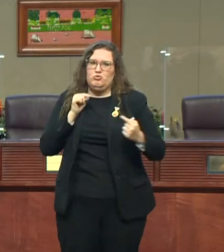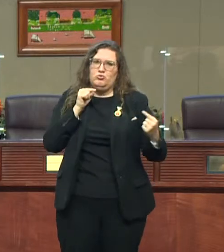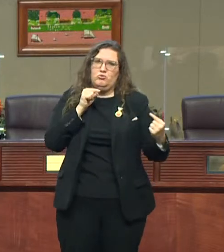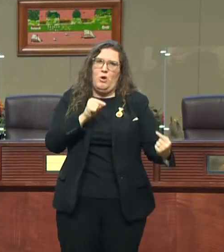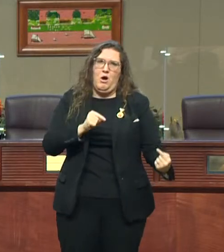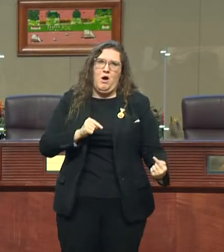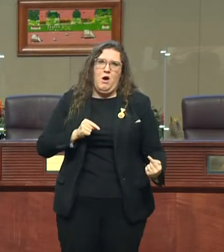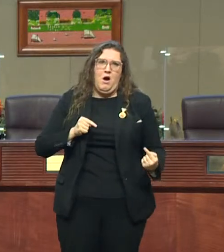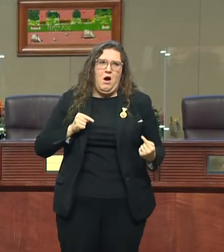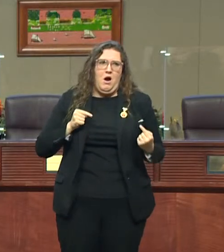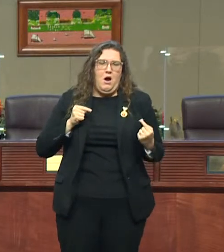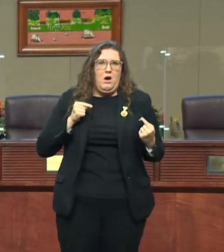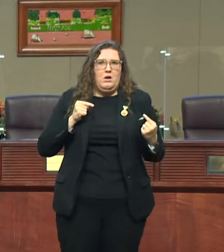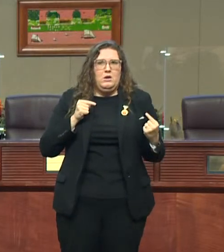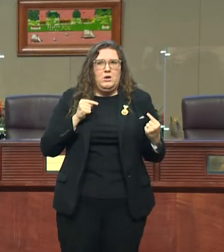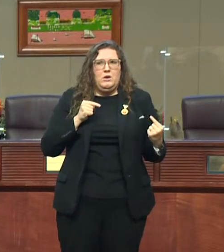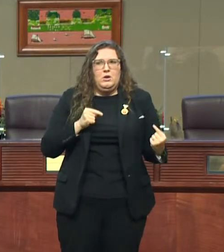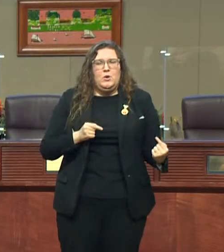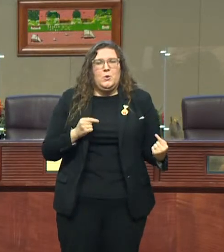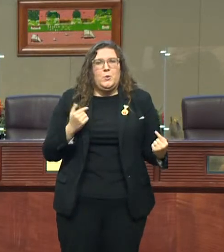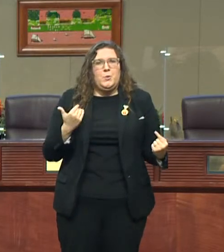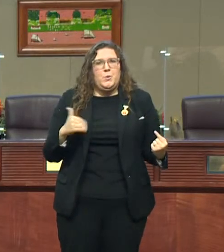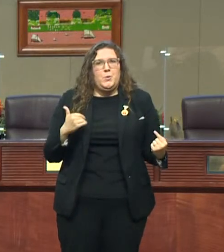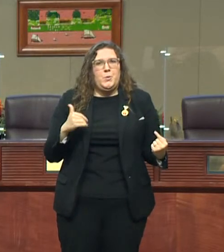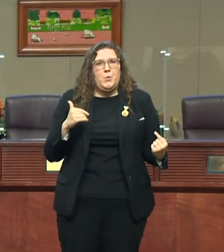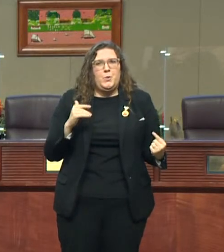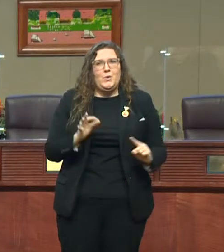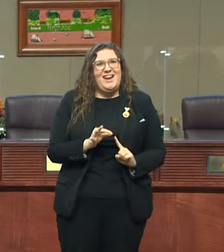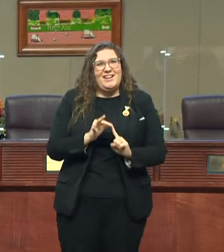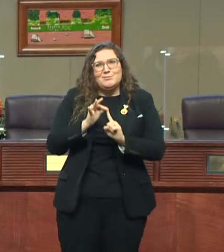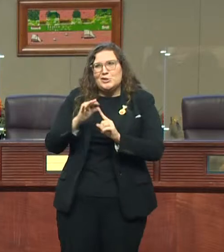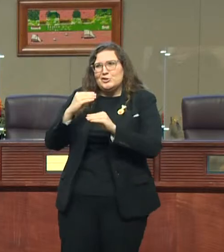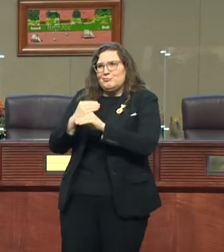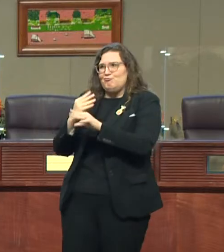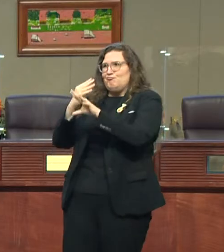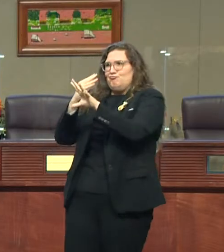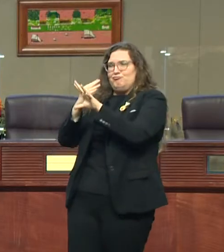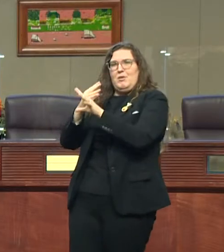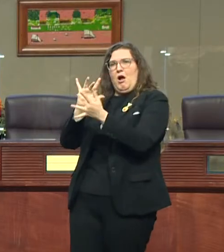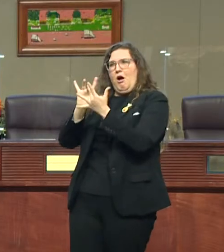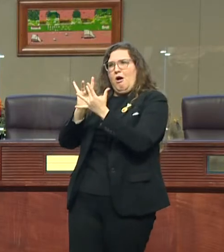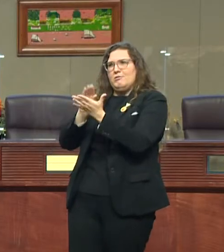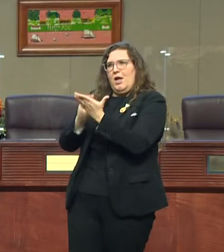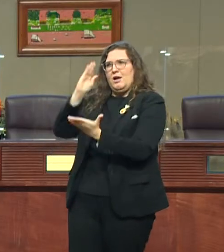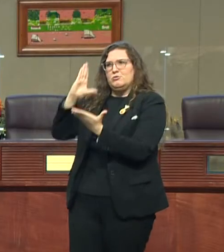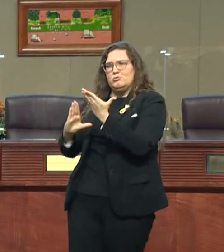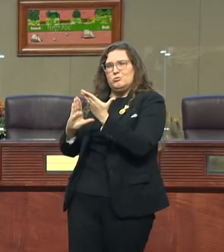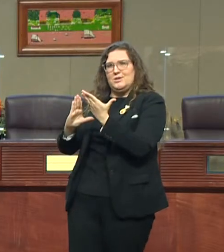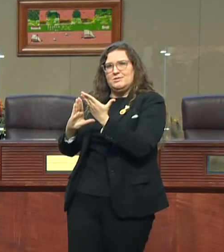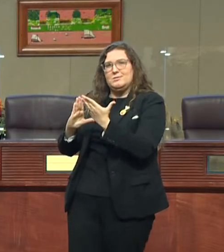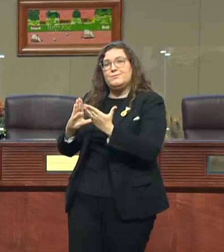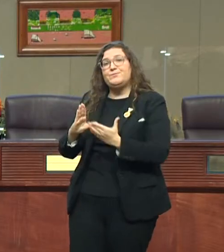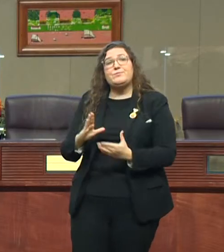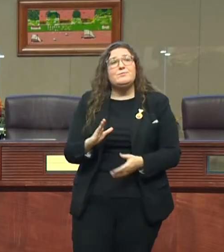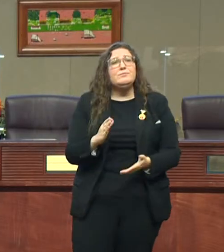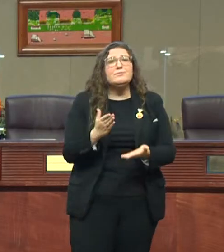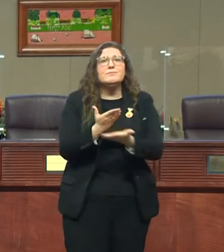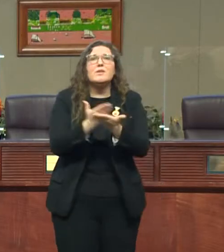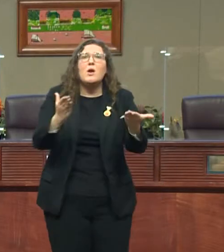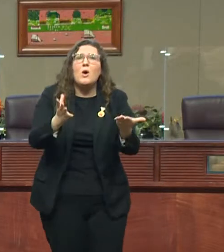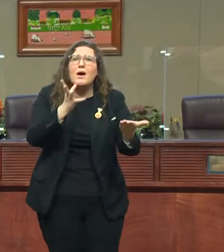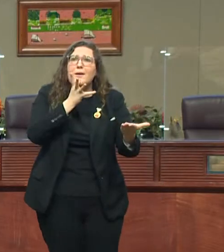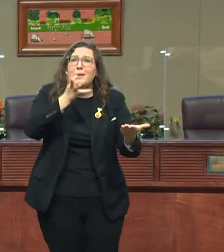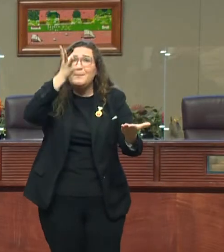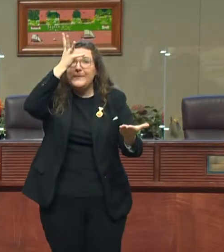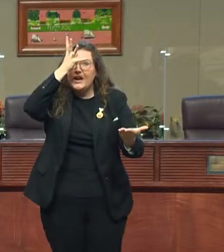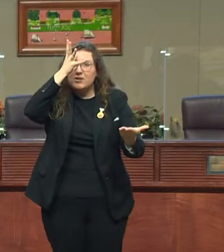have been learning from home through our Launch Ed model. We respect any parent's decision to keep